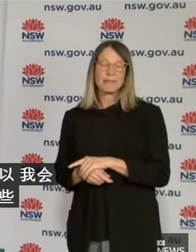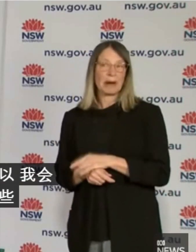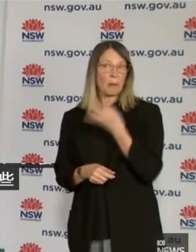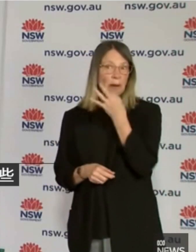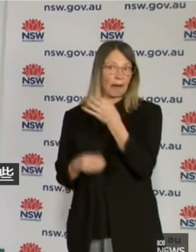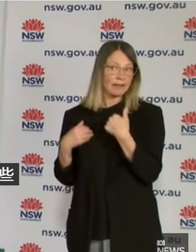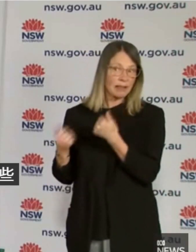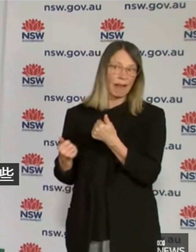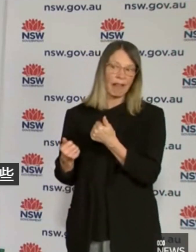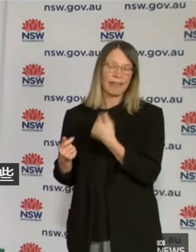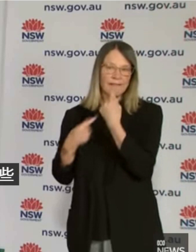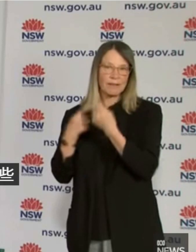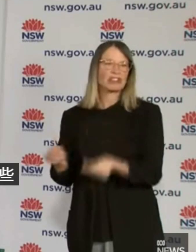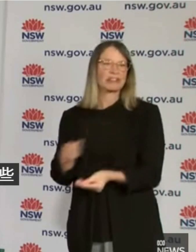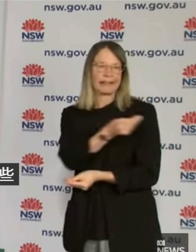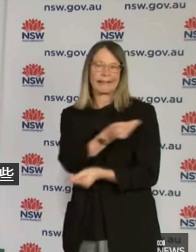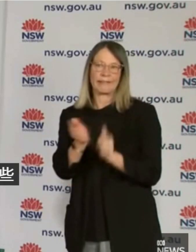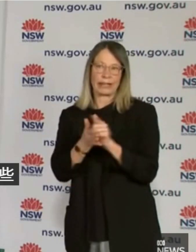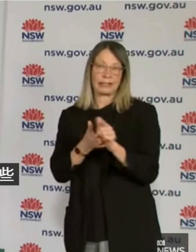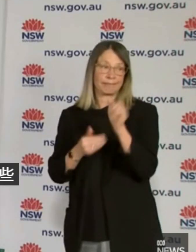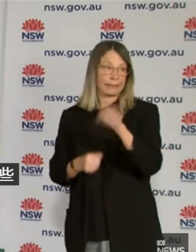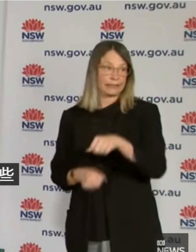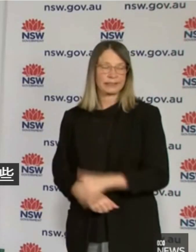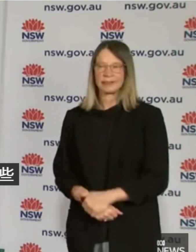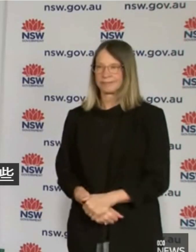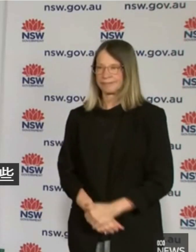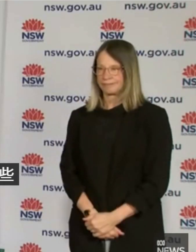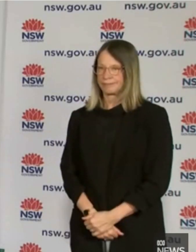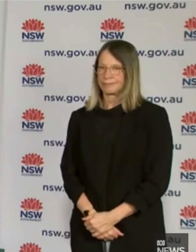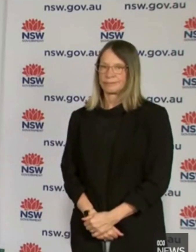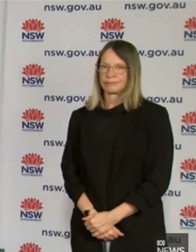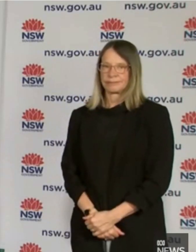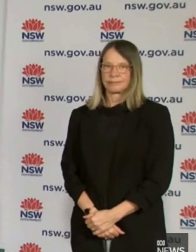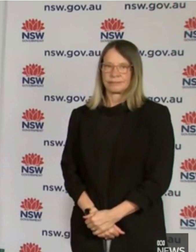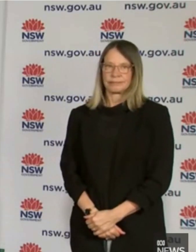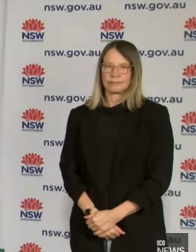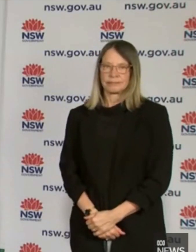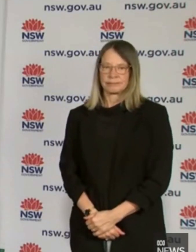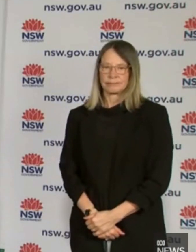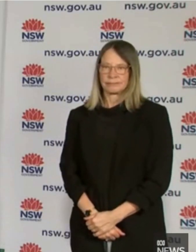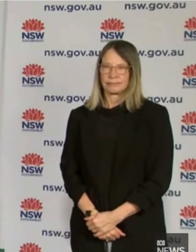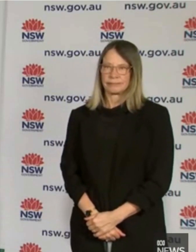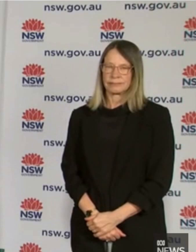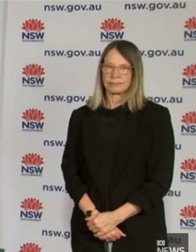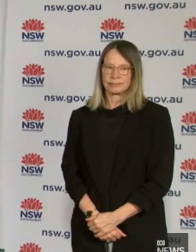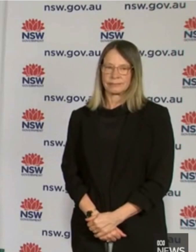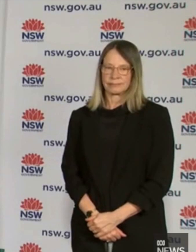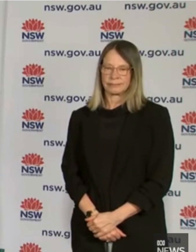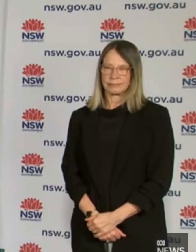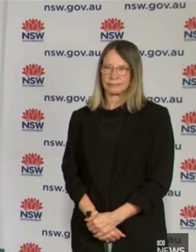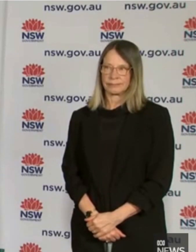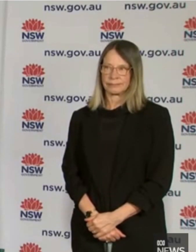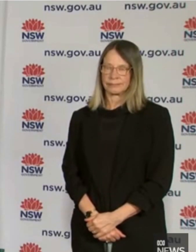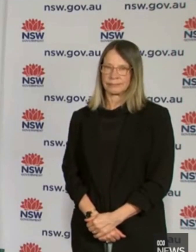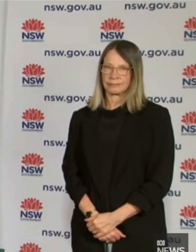to get some information for you. Sorry, Alex. Do you want to follow up there? Sure, if you want. No, go on. I mean, the fact that you've got